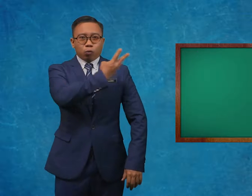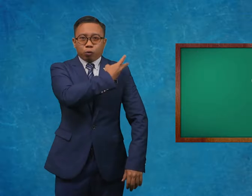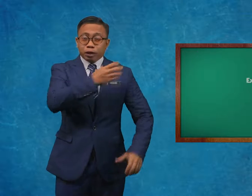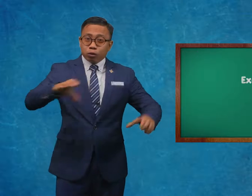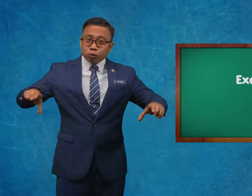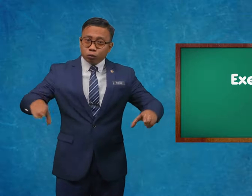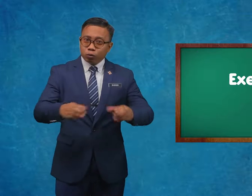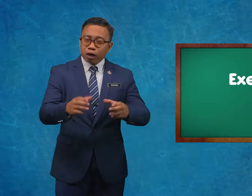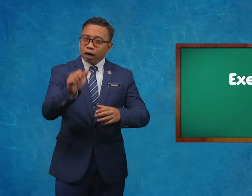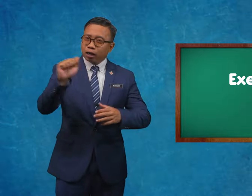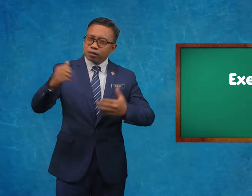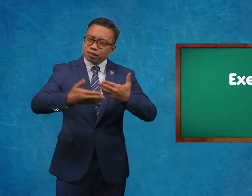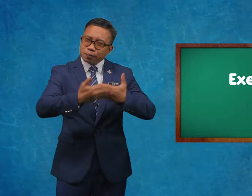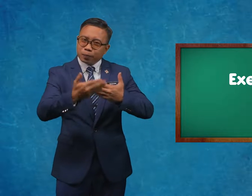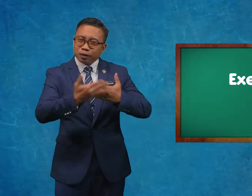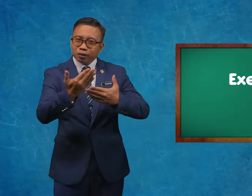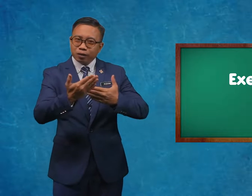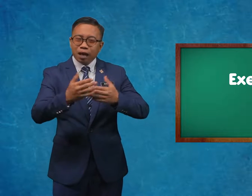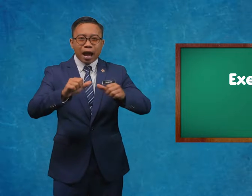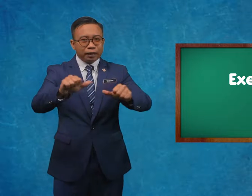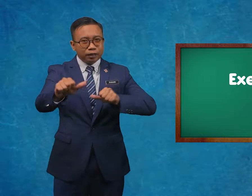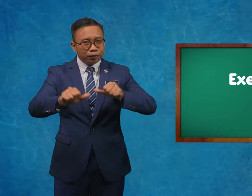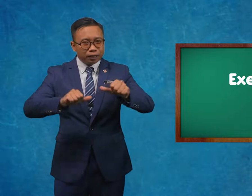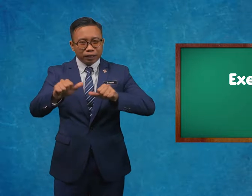We do a simple activity.